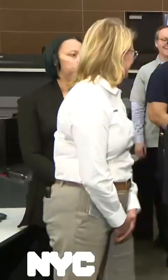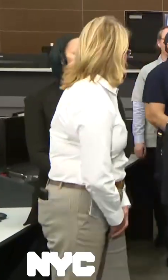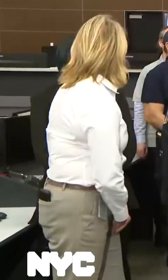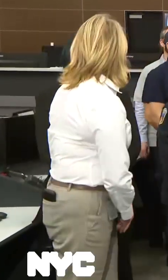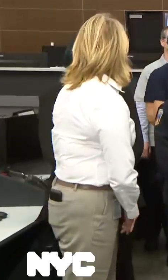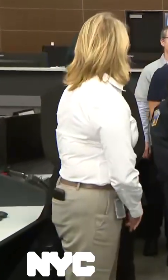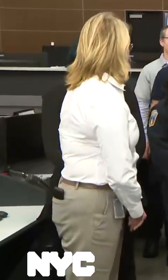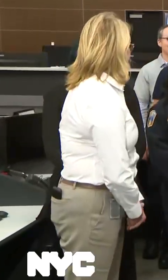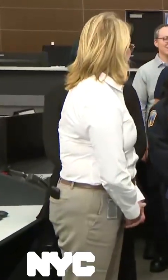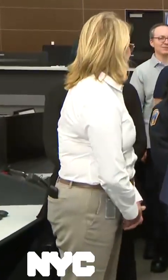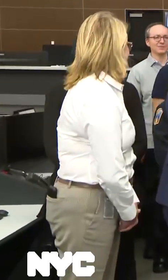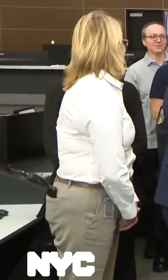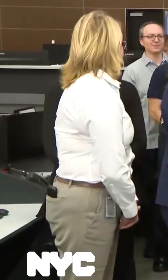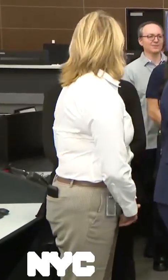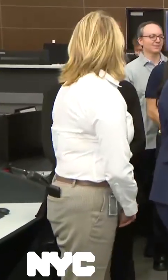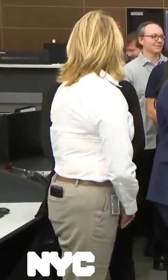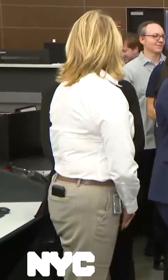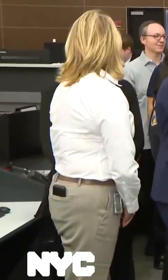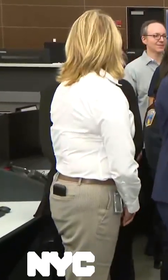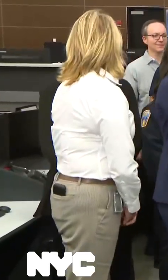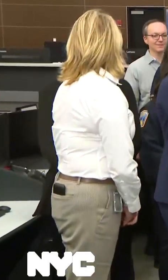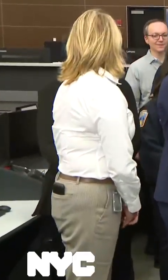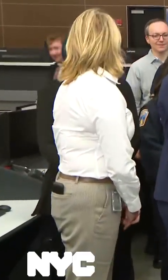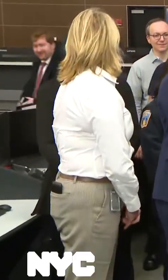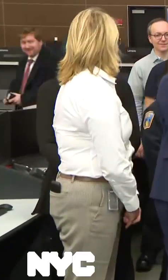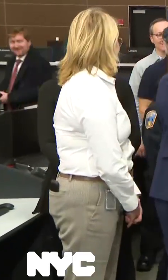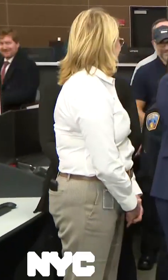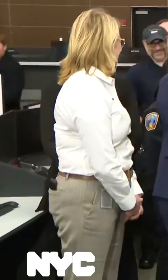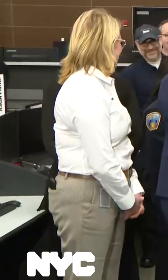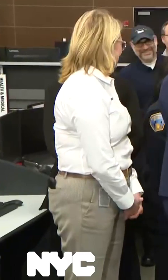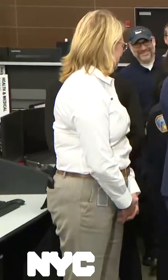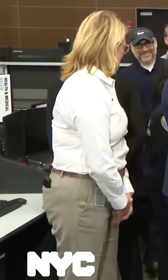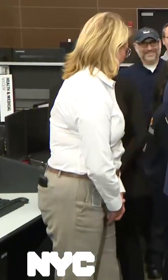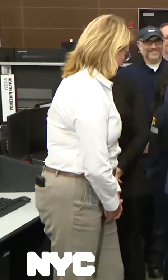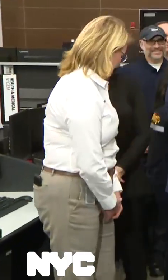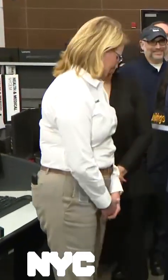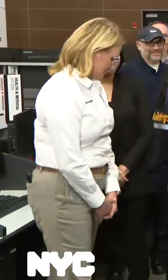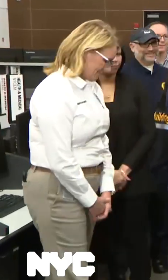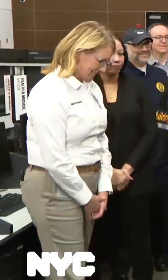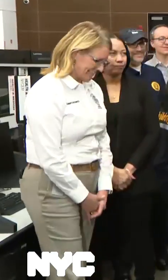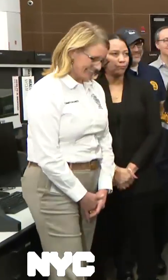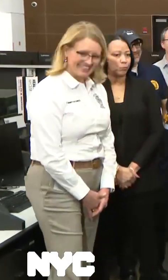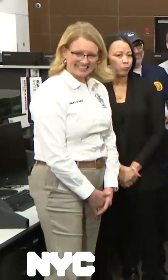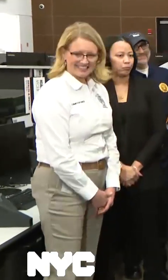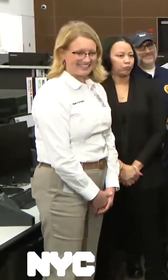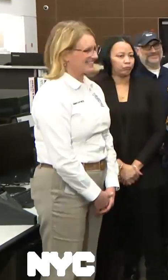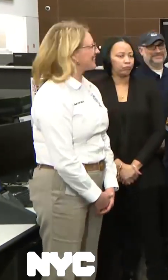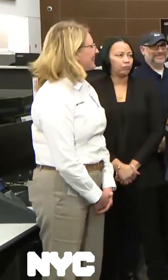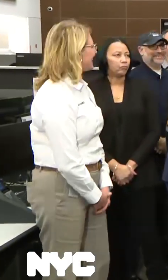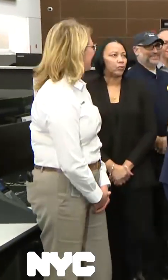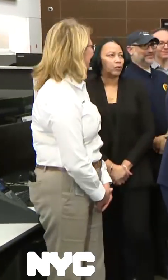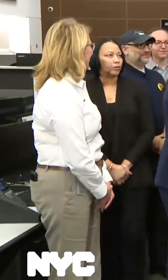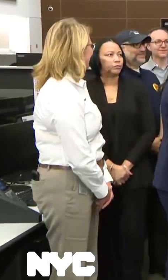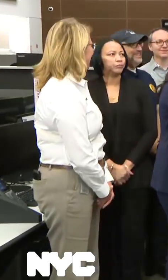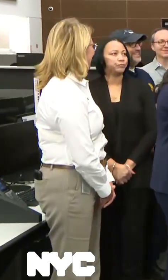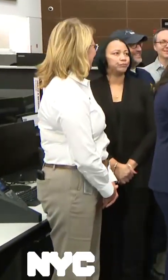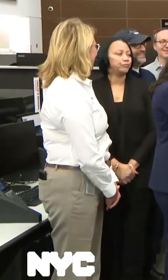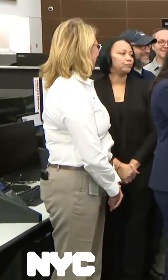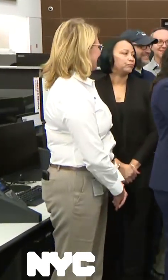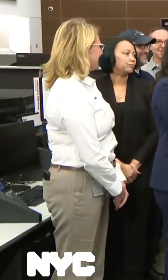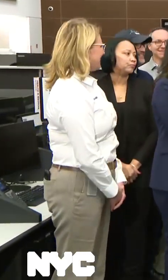I know, we're New Yorkers. I was going to say. Come up. You can do this. This is a team building